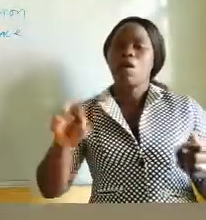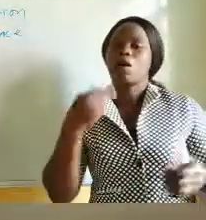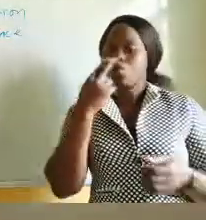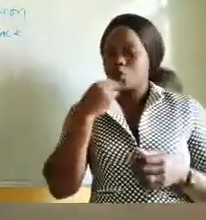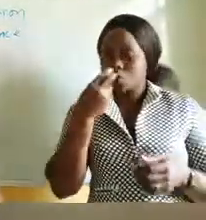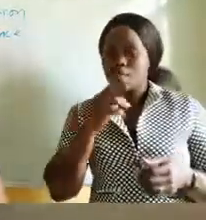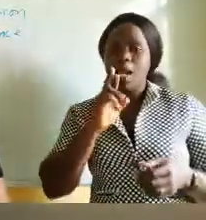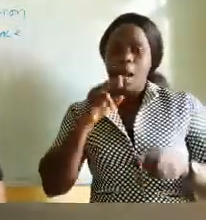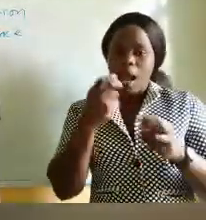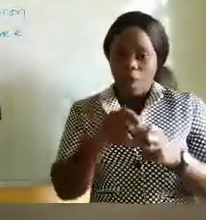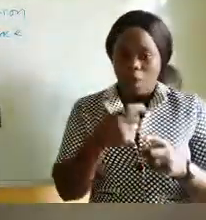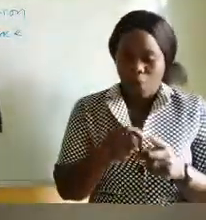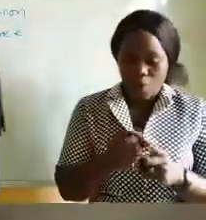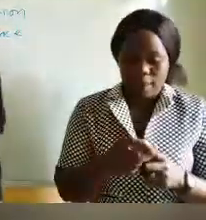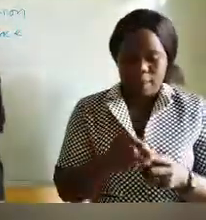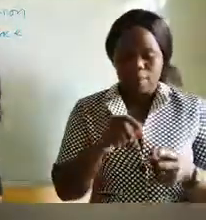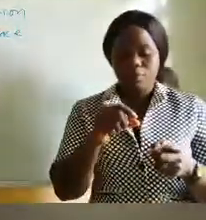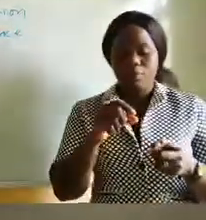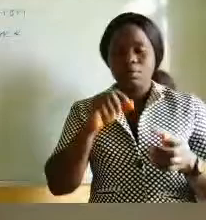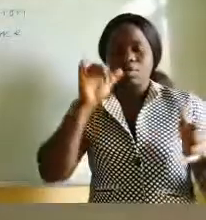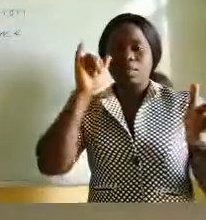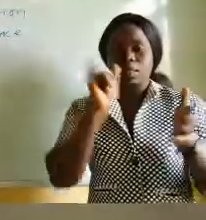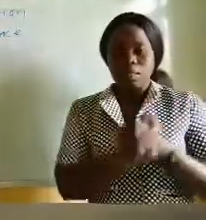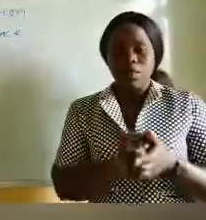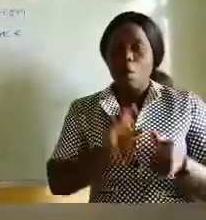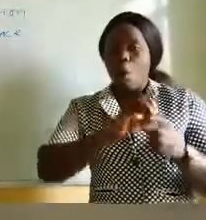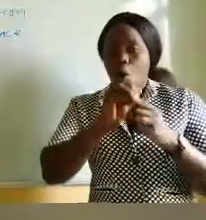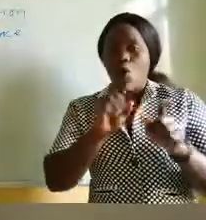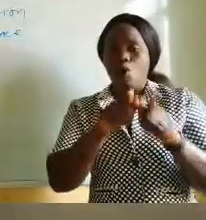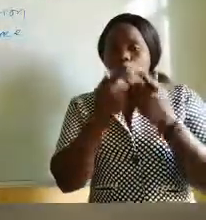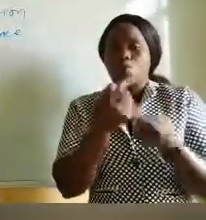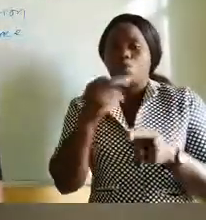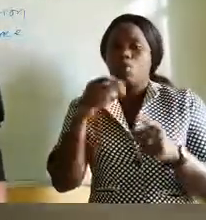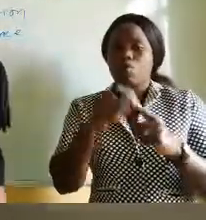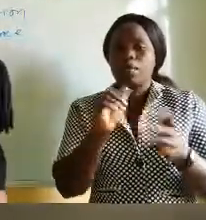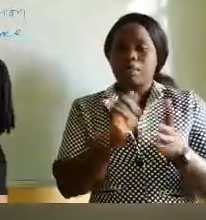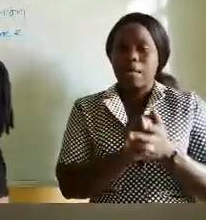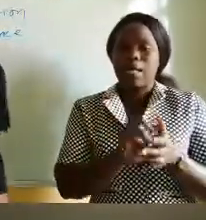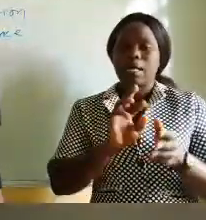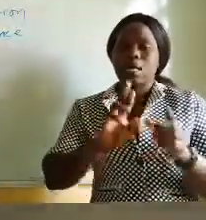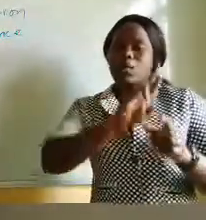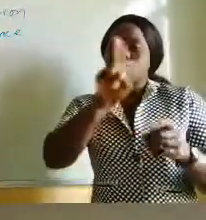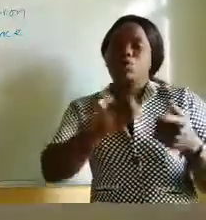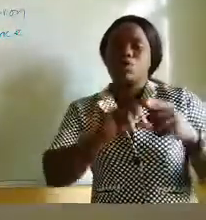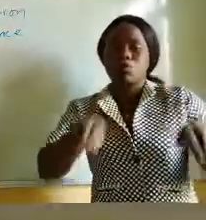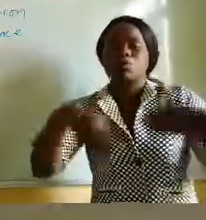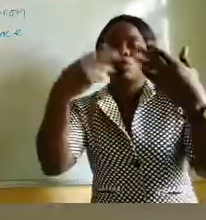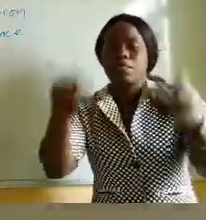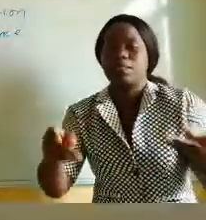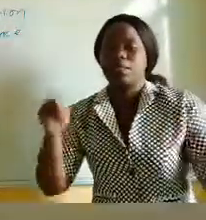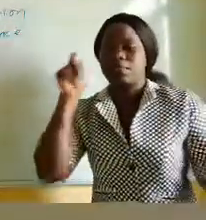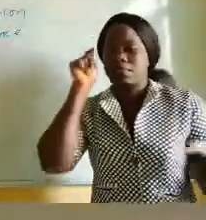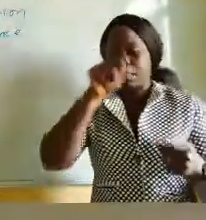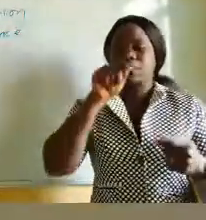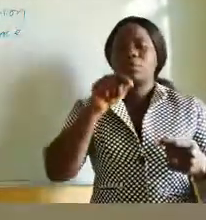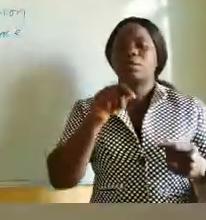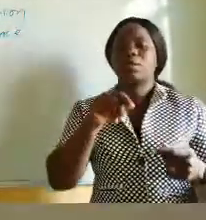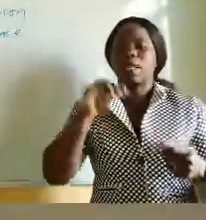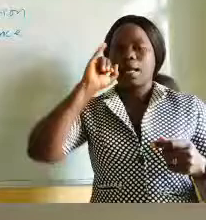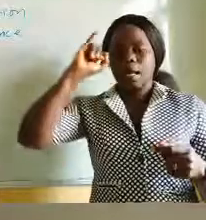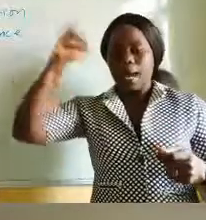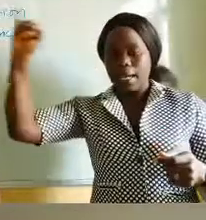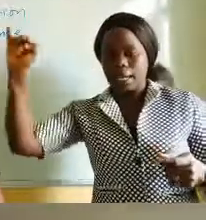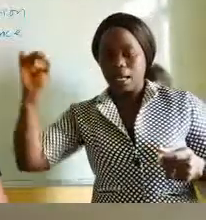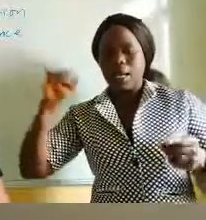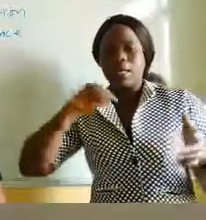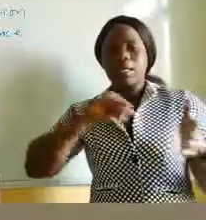are words or group of words used to give a particular emphasis to an idea. It is used to